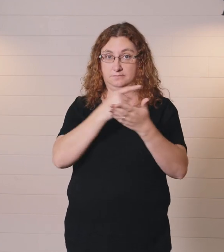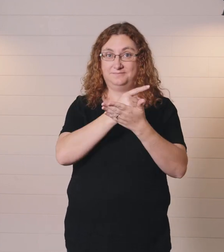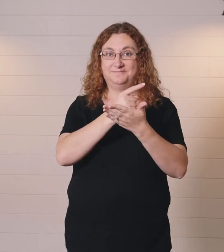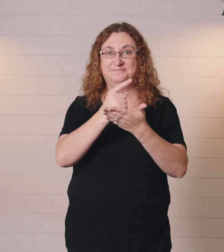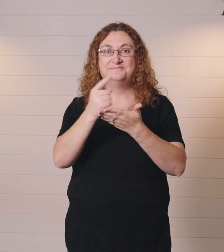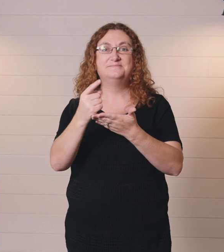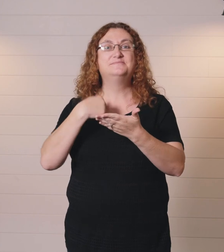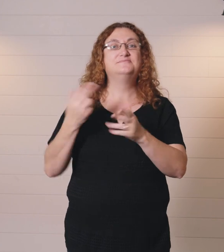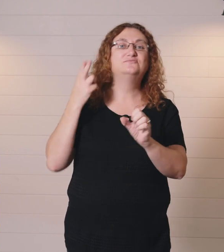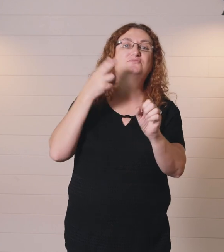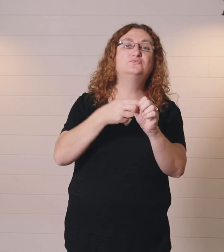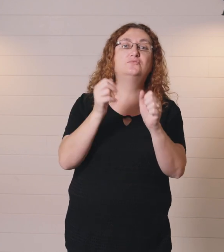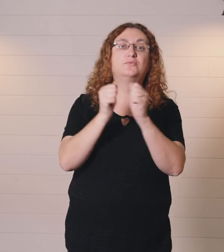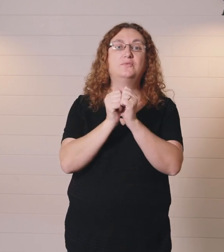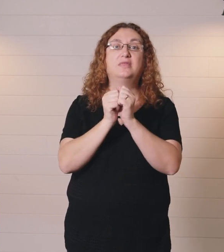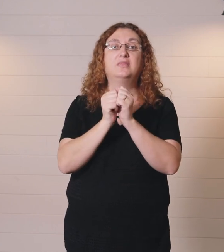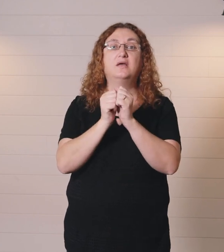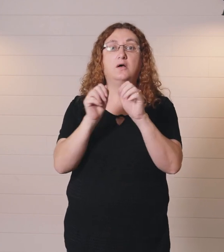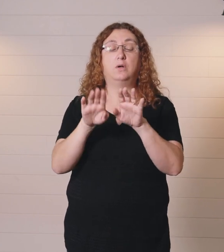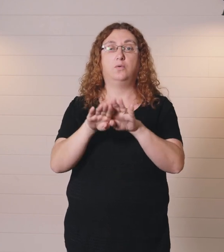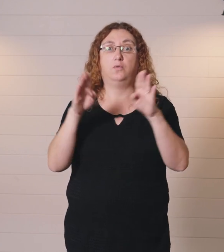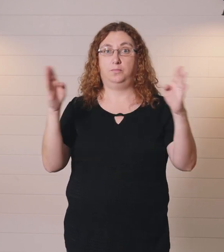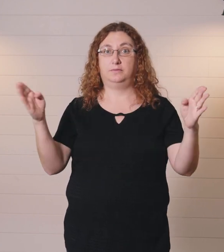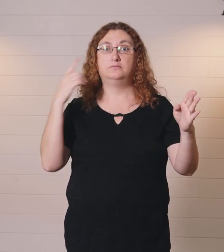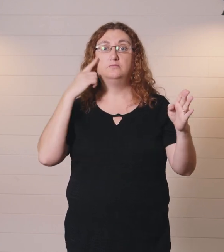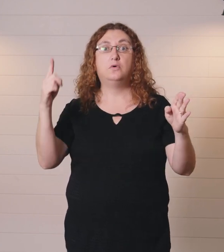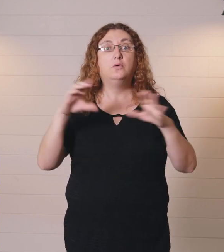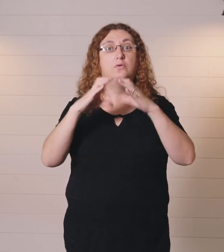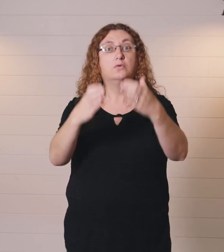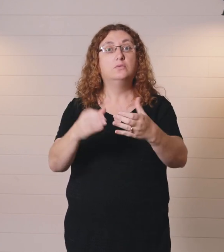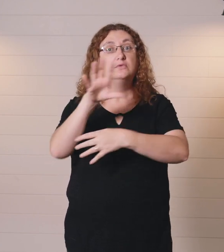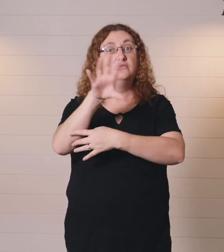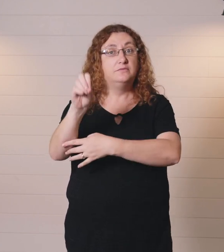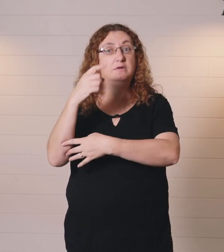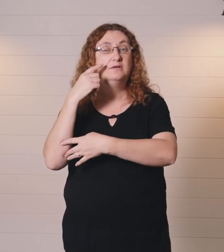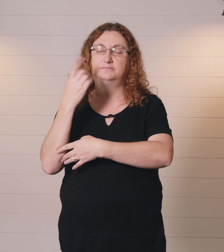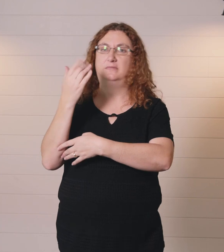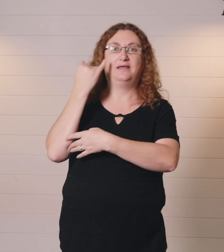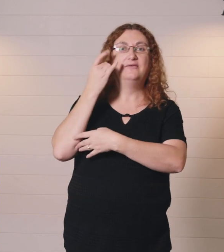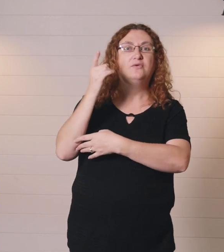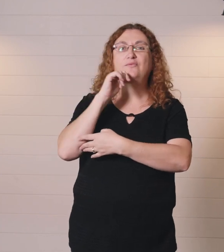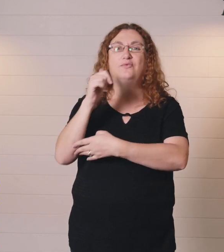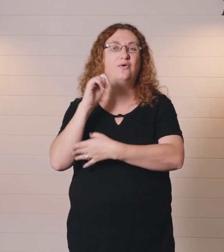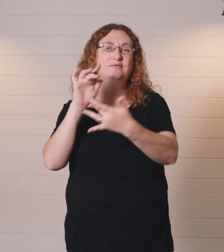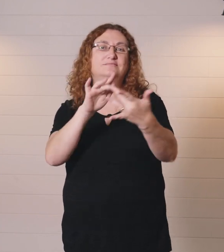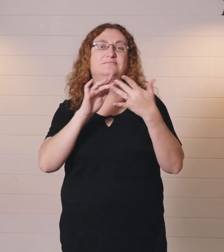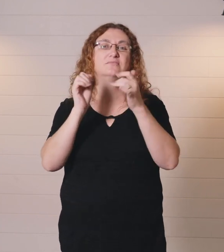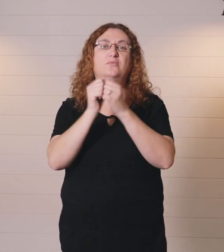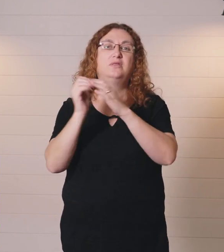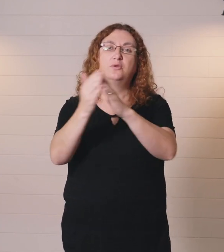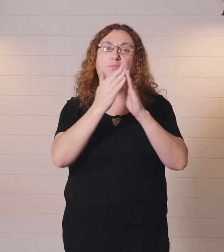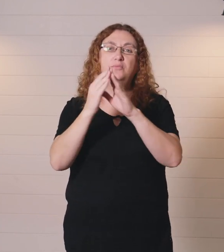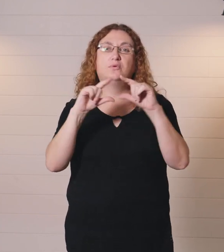have begun joining in groups of 50 at our Downs Road campus. And particularly for those of you who aren't connected into a community